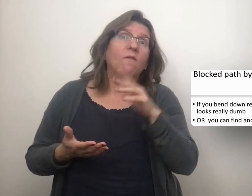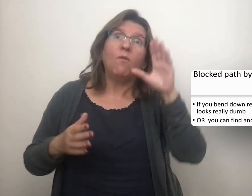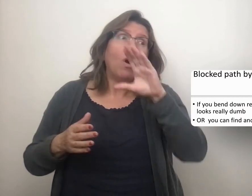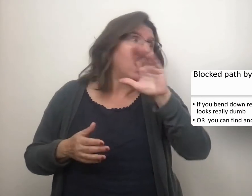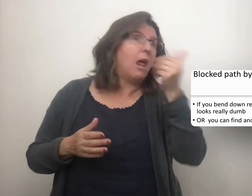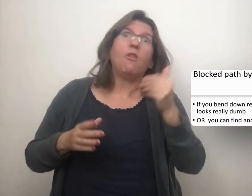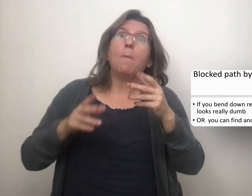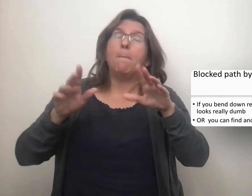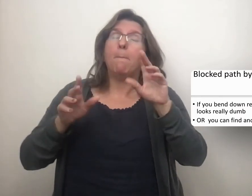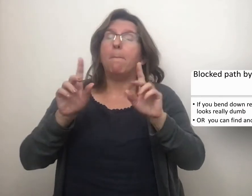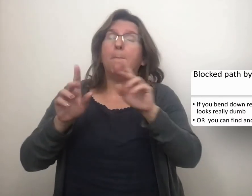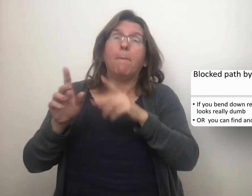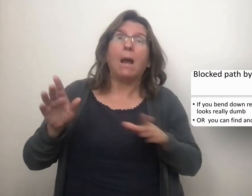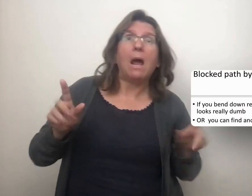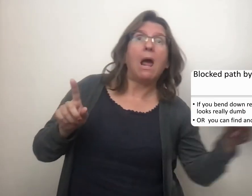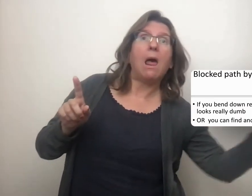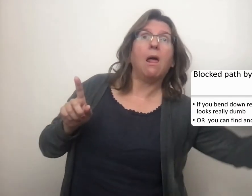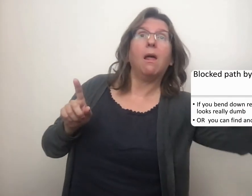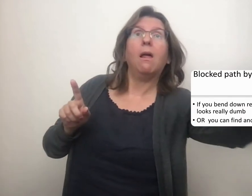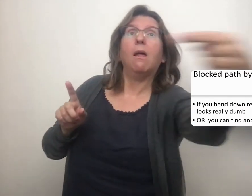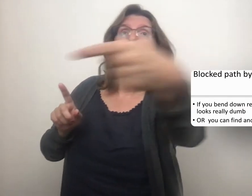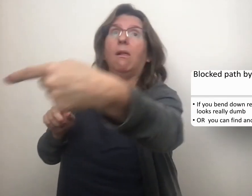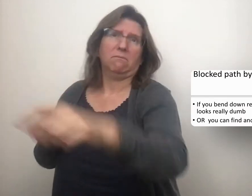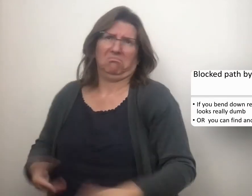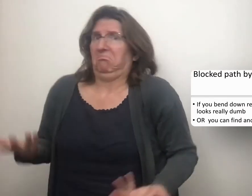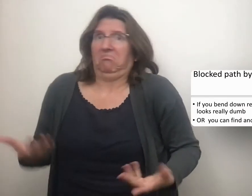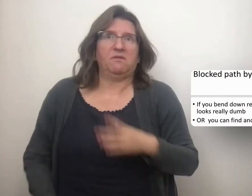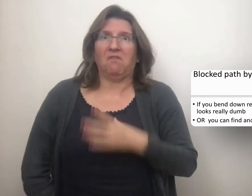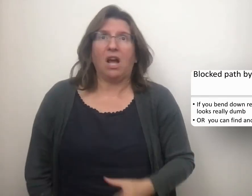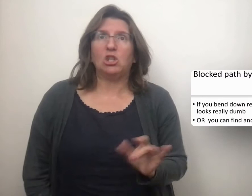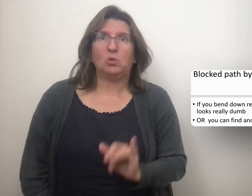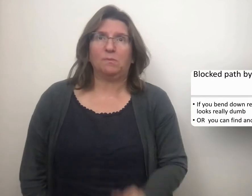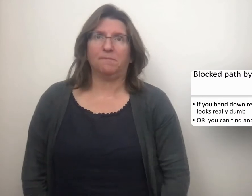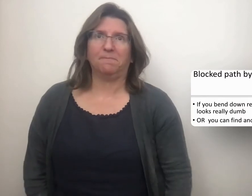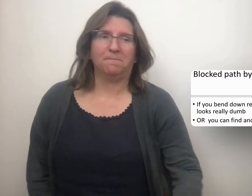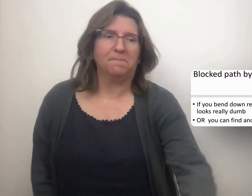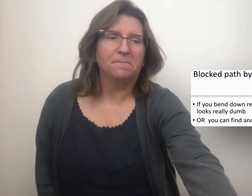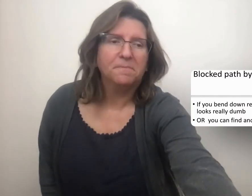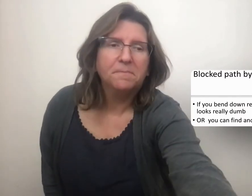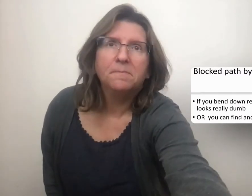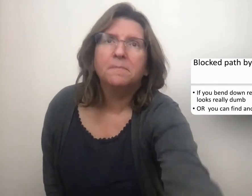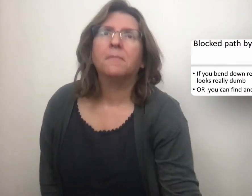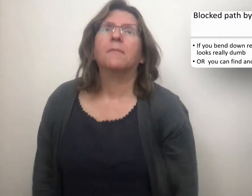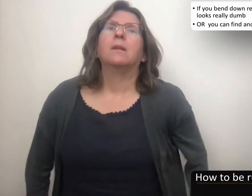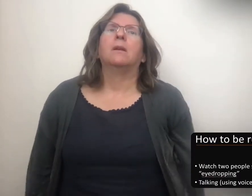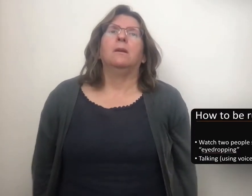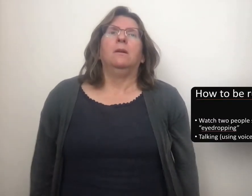more distracting. Looks kind of dumb. So either just walk through or walk around if that option is